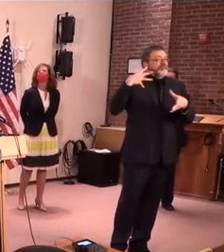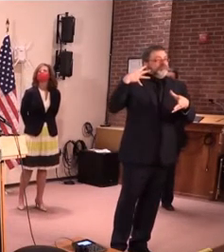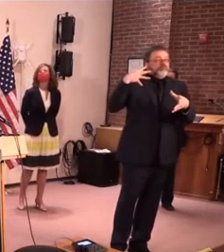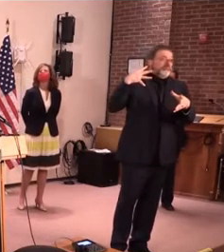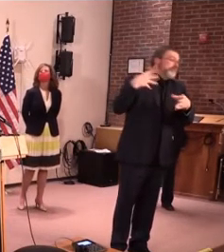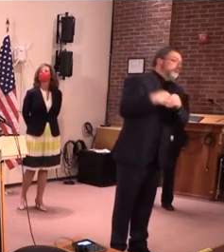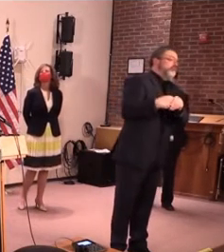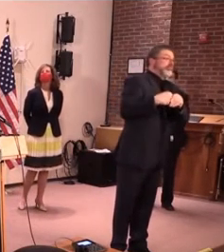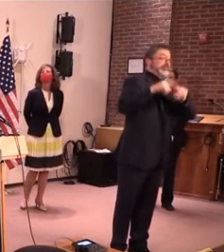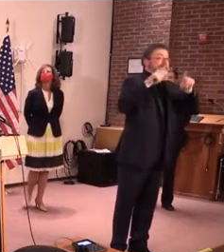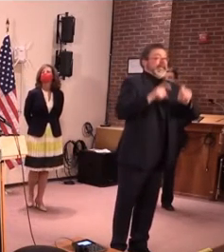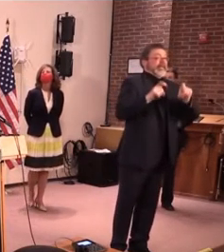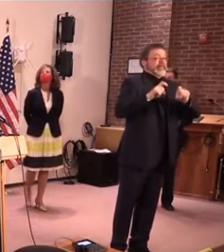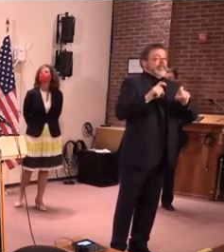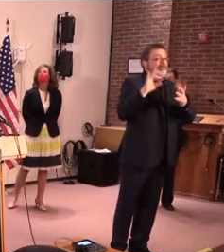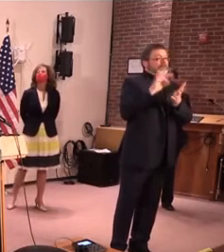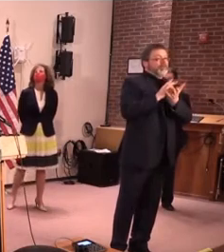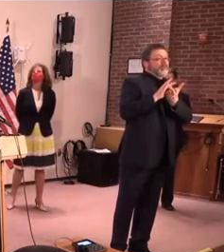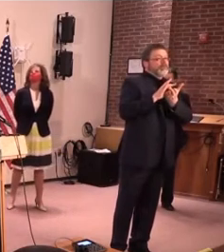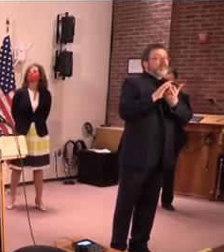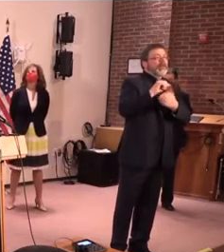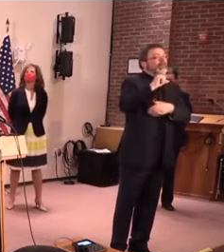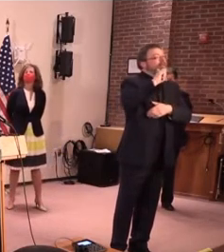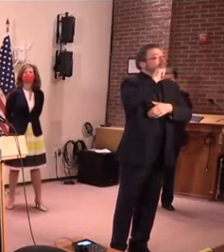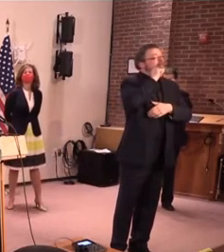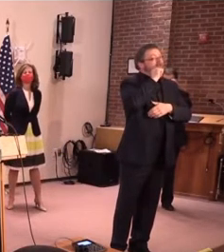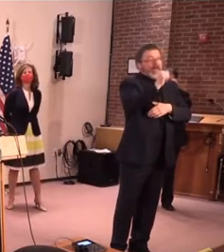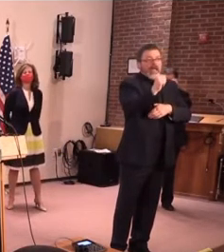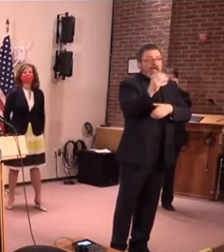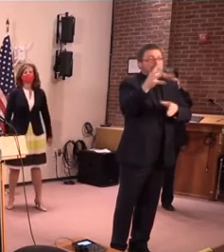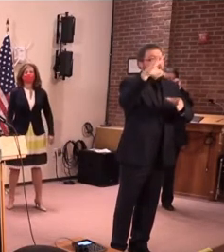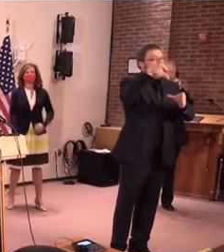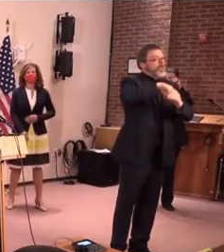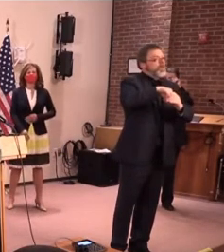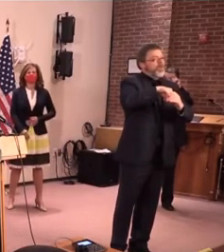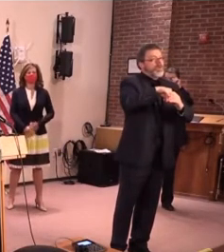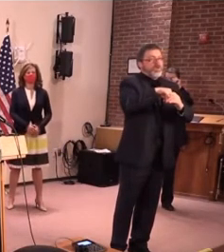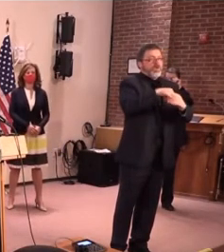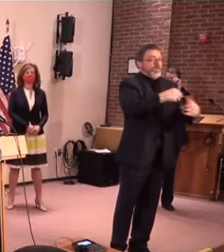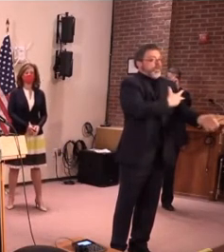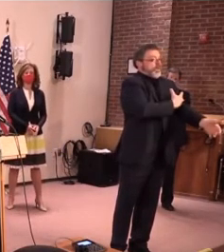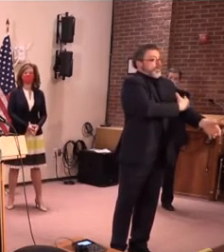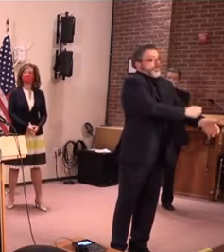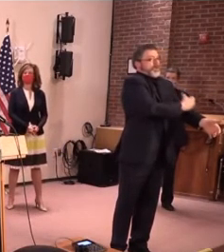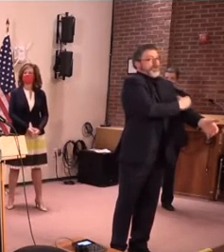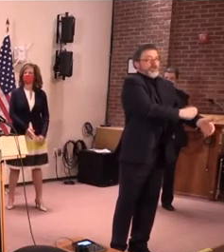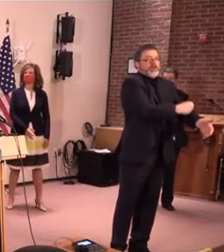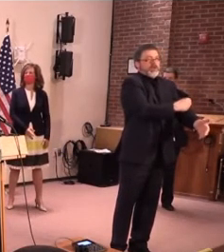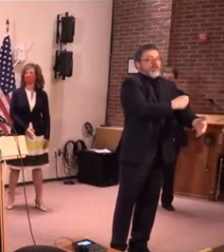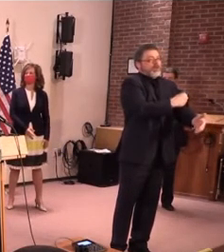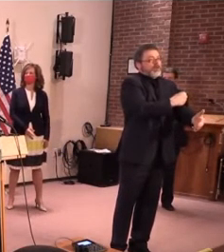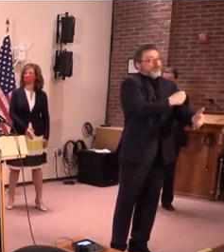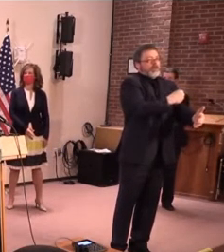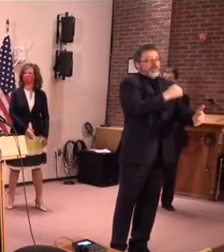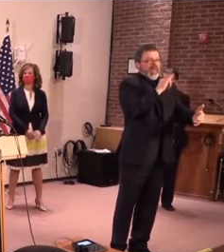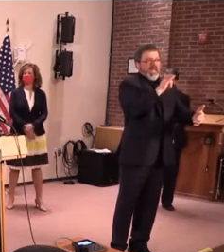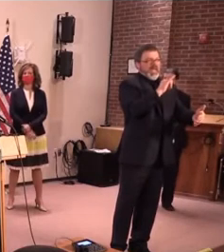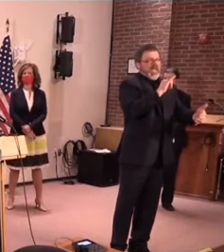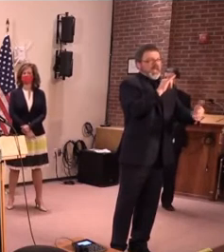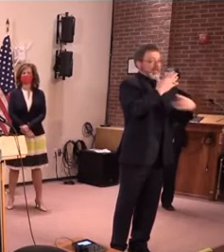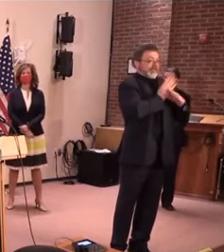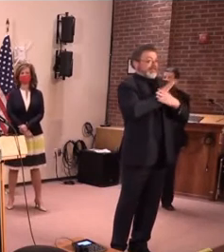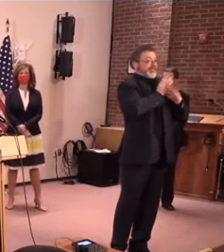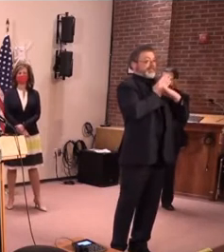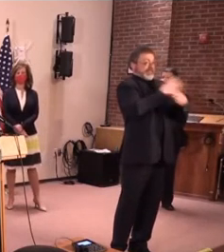or antibody tests that were reported by some lab, and it now only reflects people who were tested for